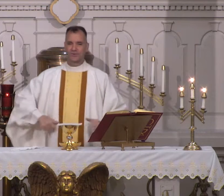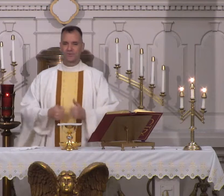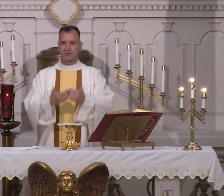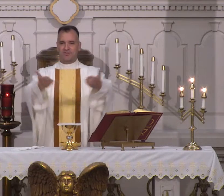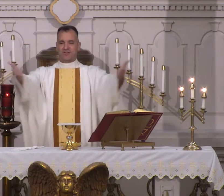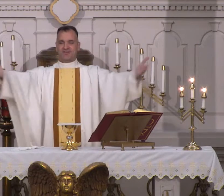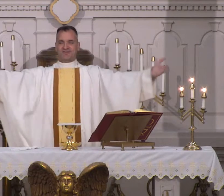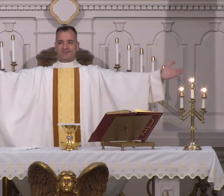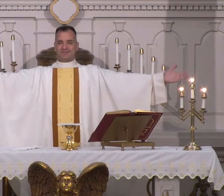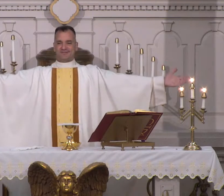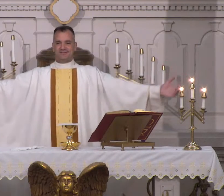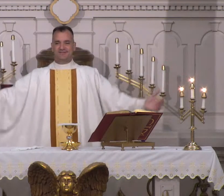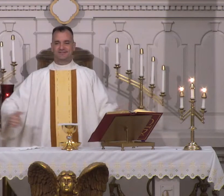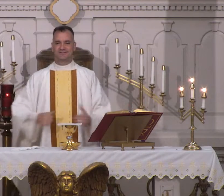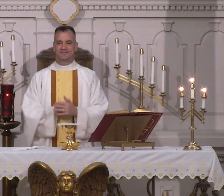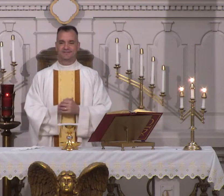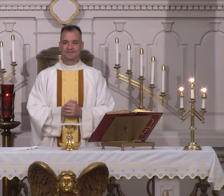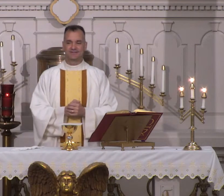The Lord be with you.